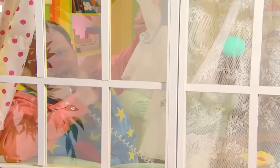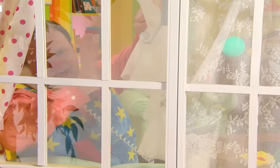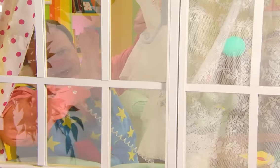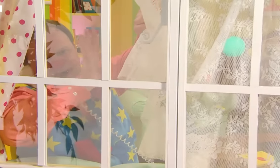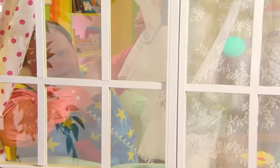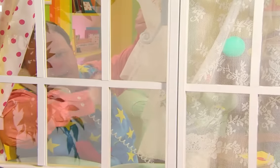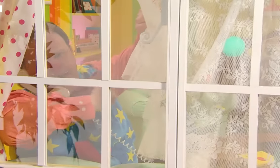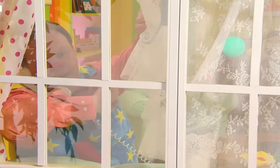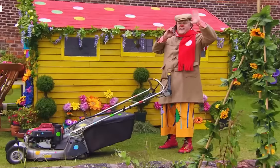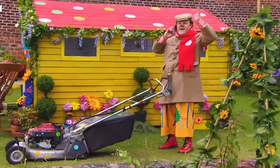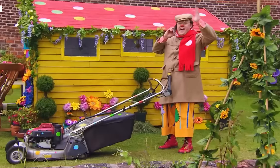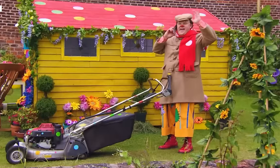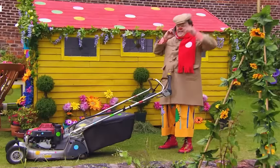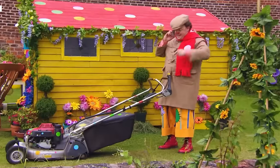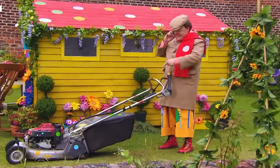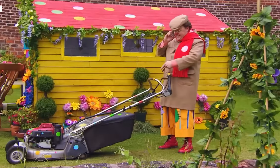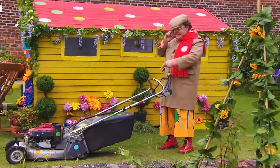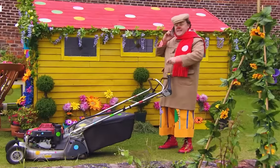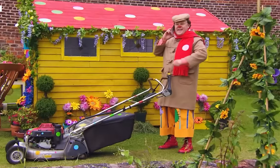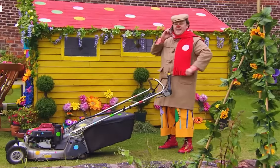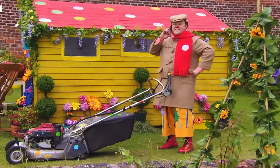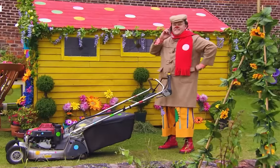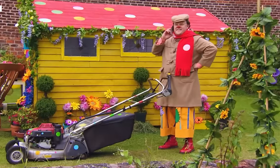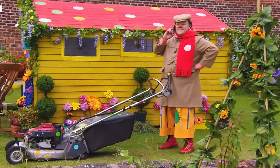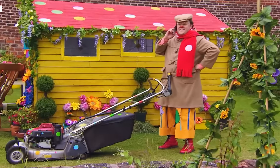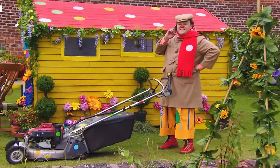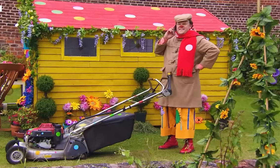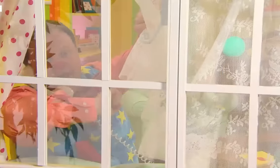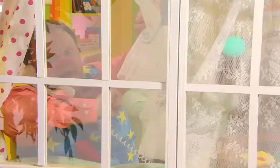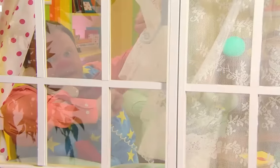Hello? Hey. There you go.